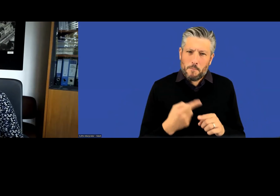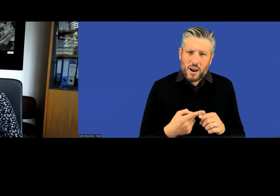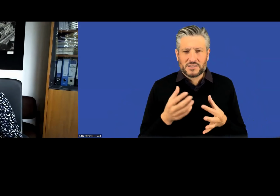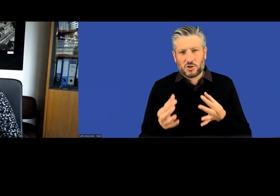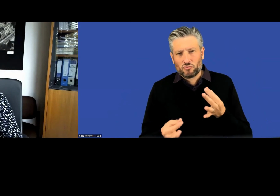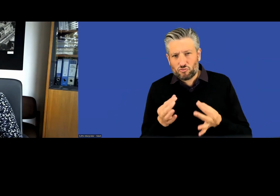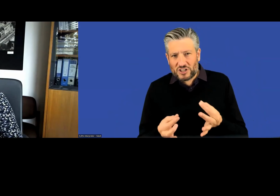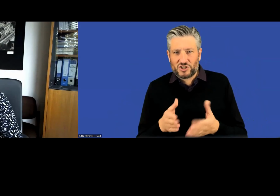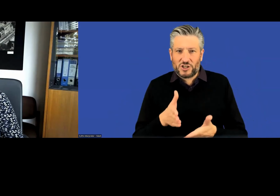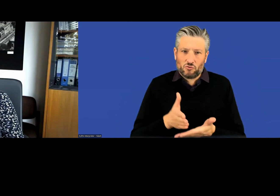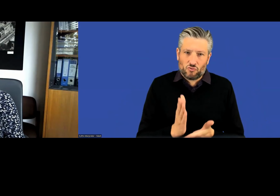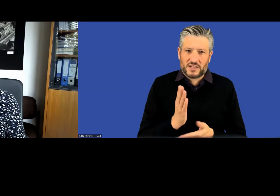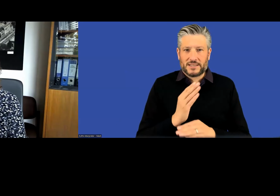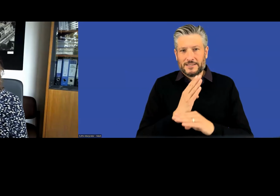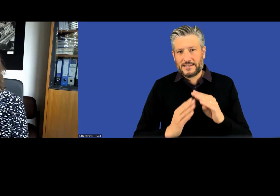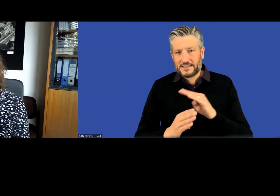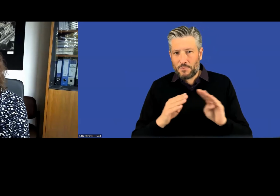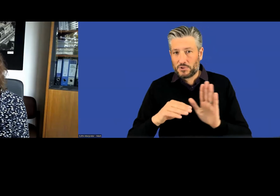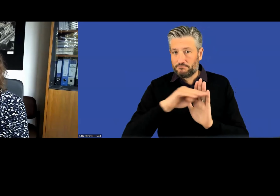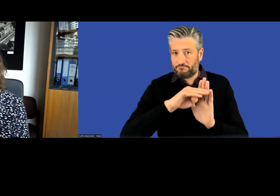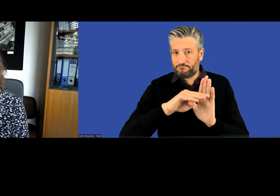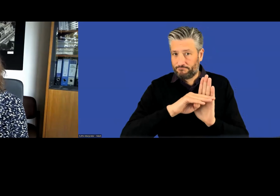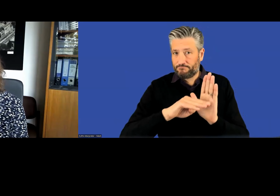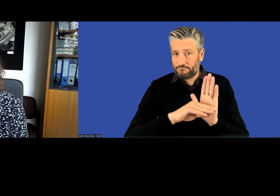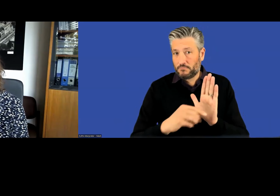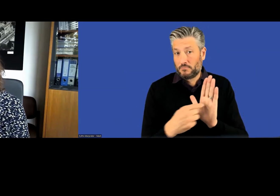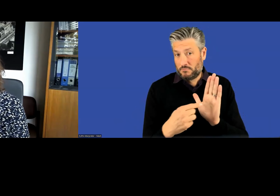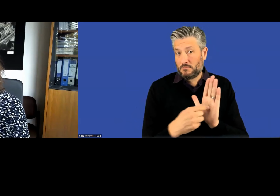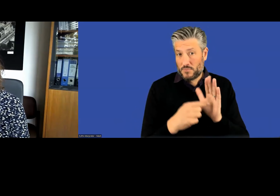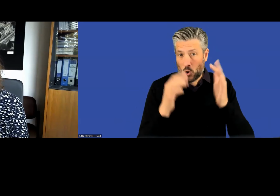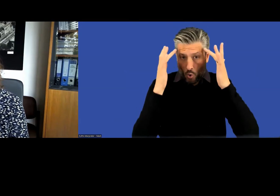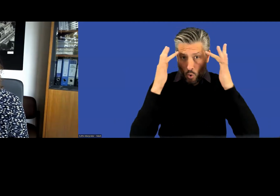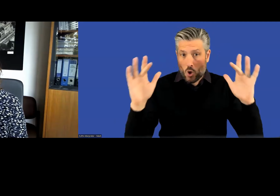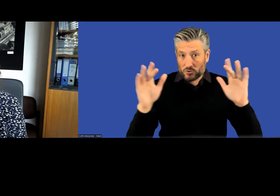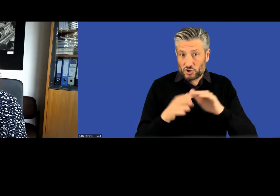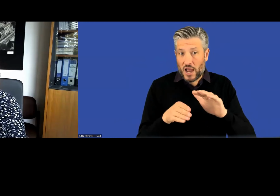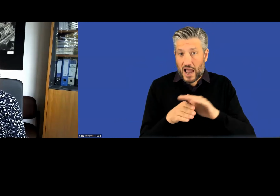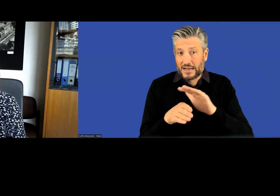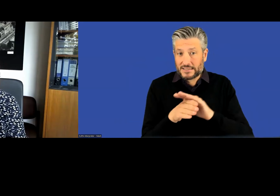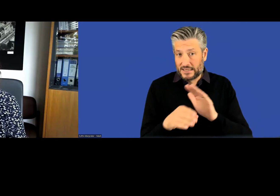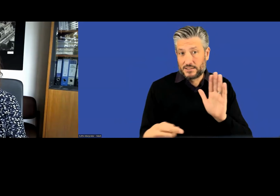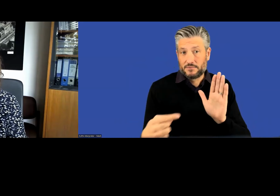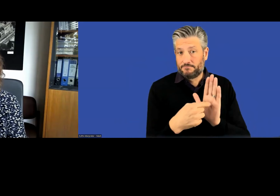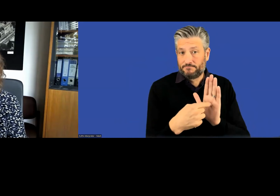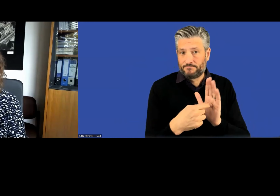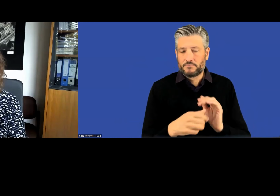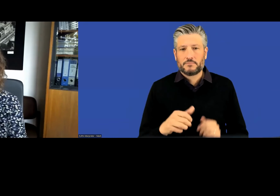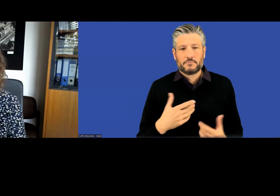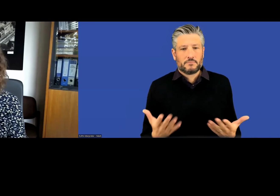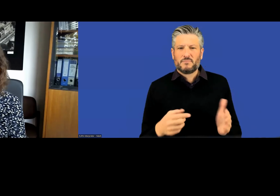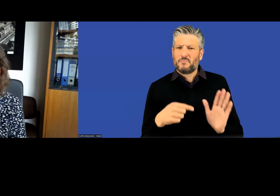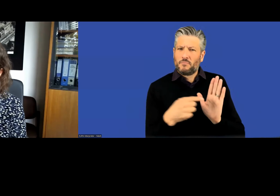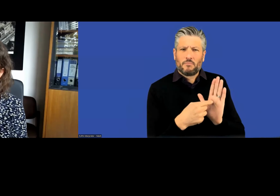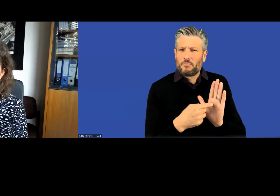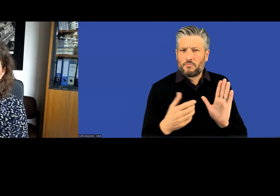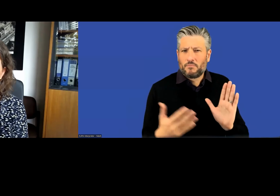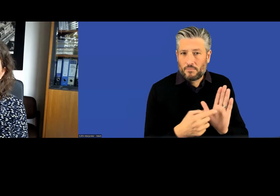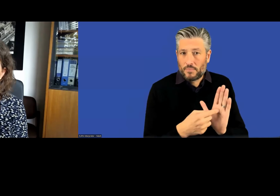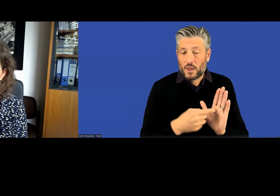makes clear commitments. Basically, the Union and the member states should facilitate access to cultural assets